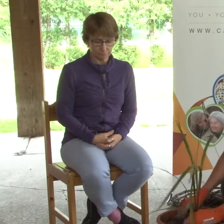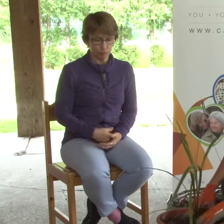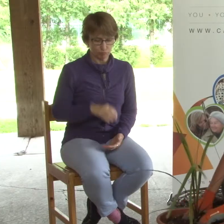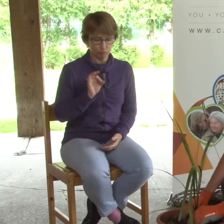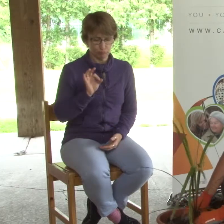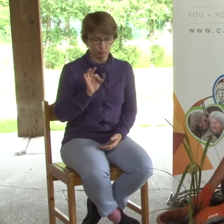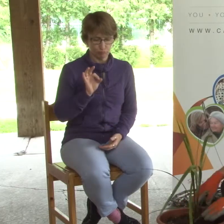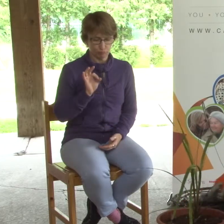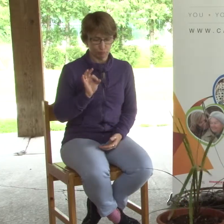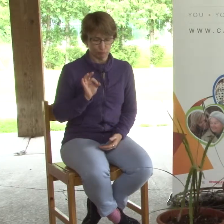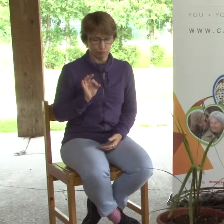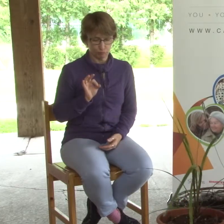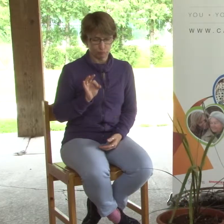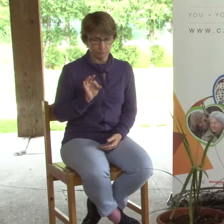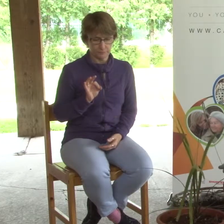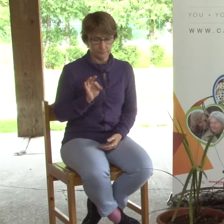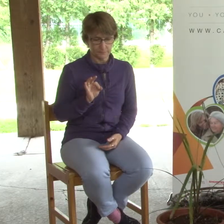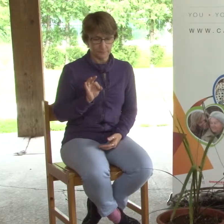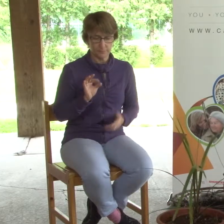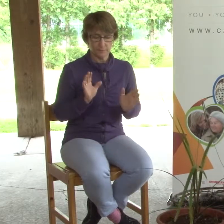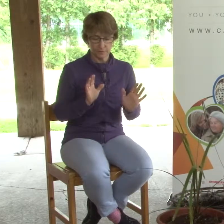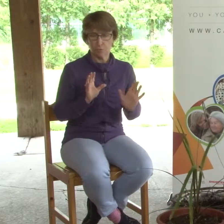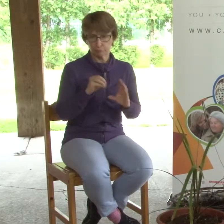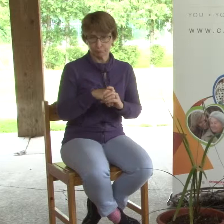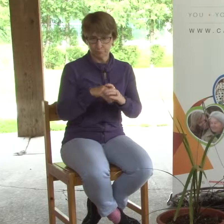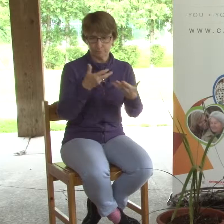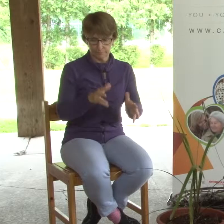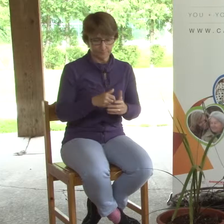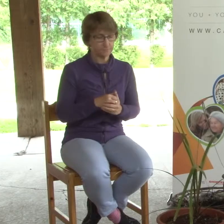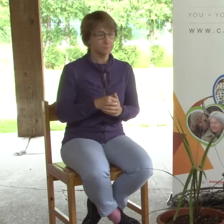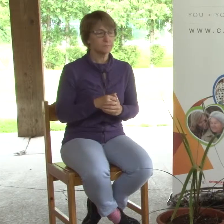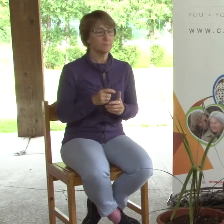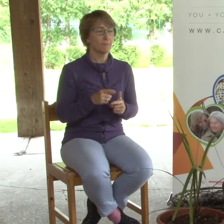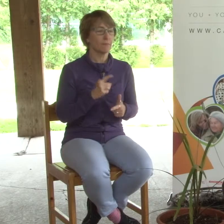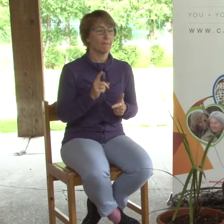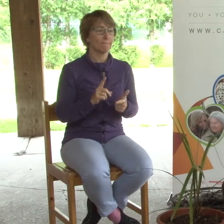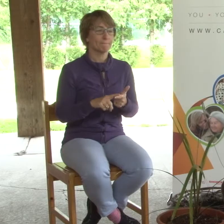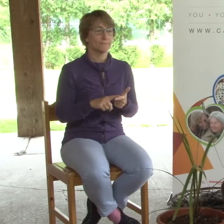And I'm going to plant it into the container. All right, so it's in. And